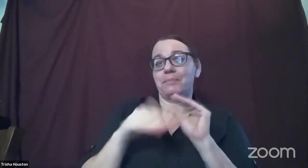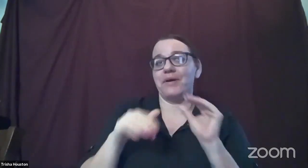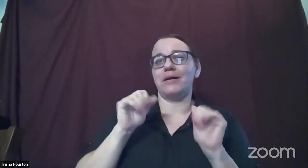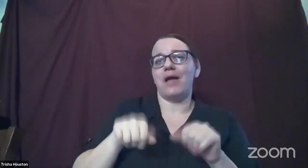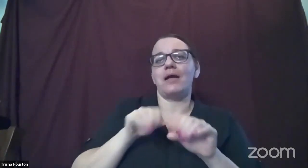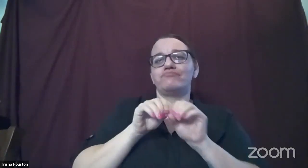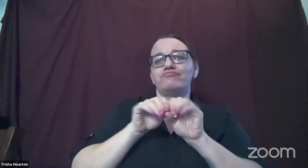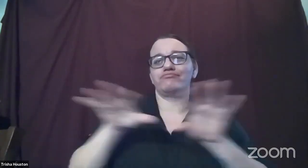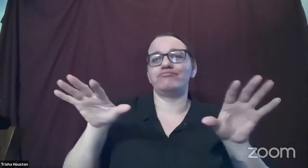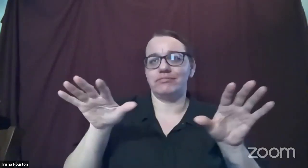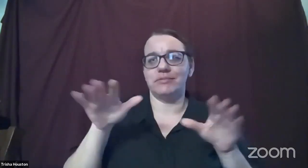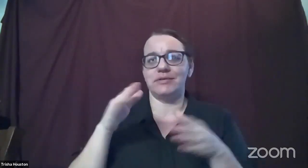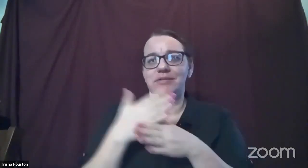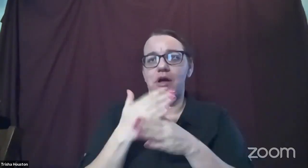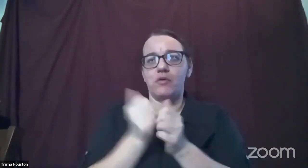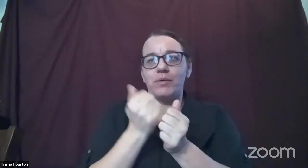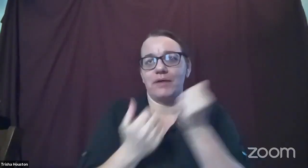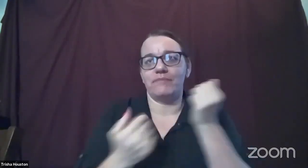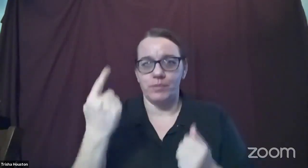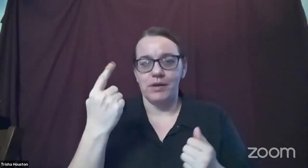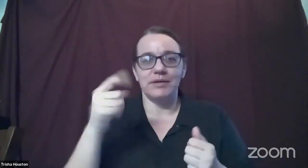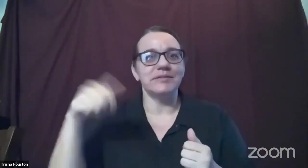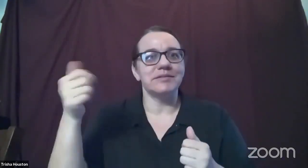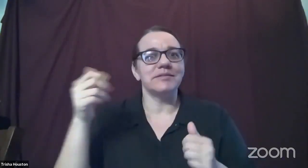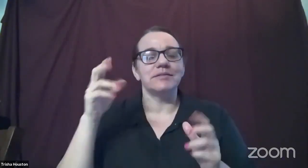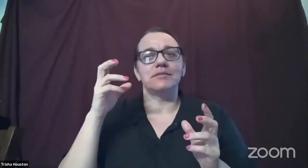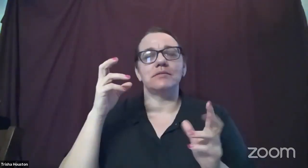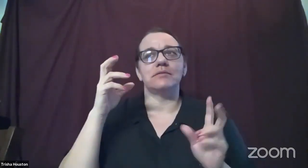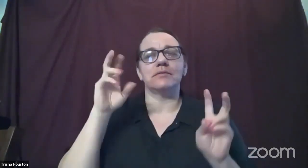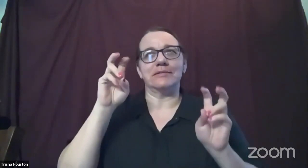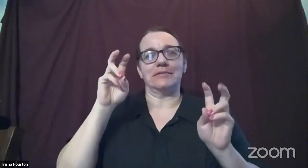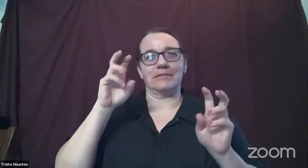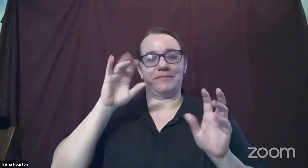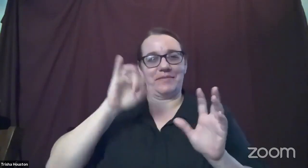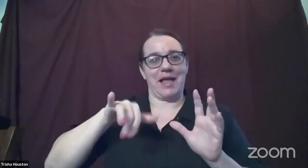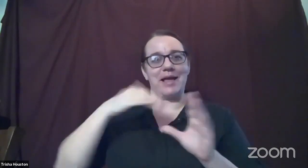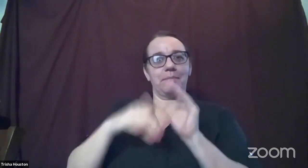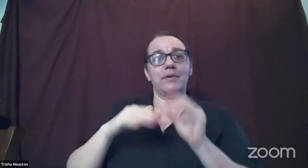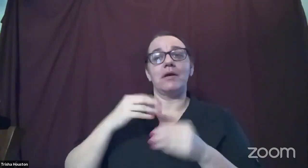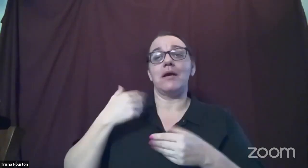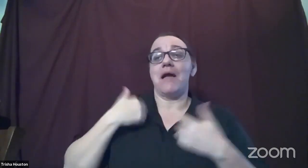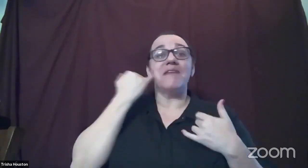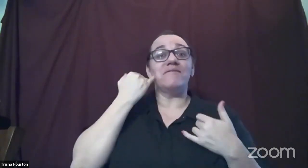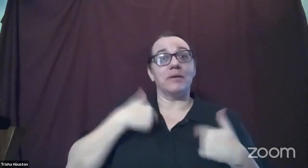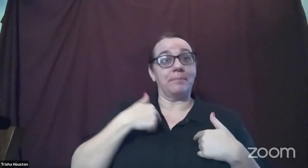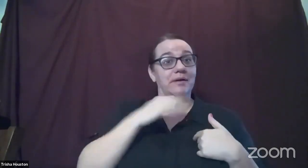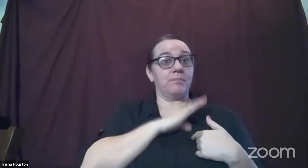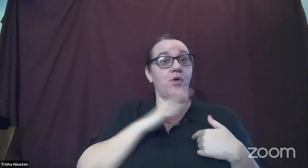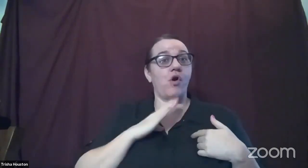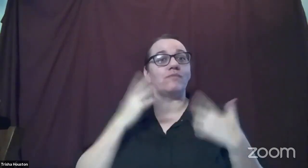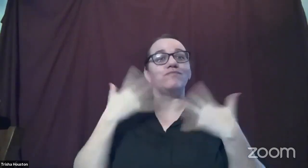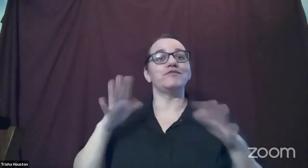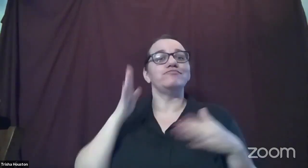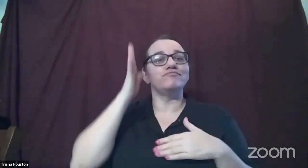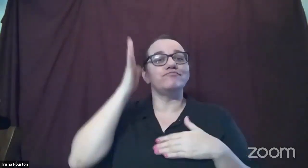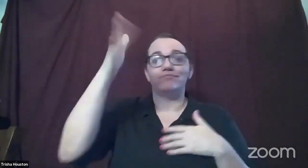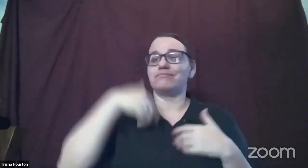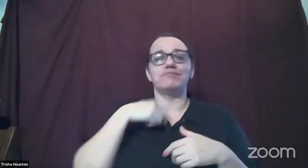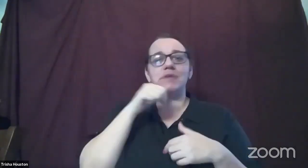email accounts. And once we have all of that information, we will get that distributed to